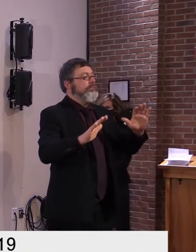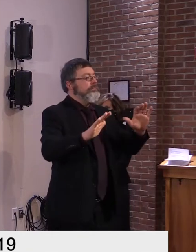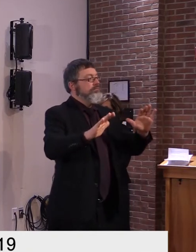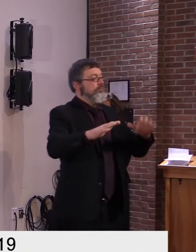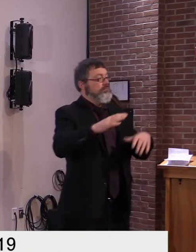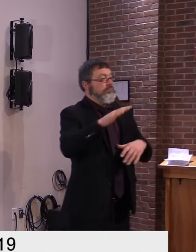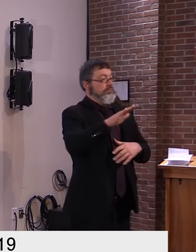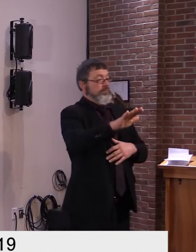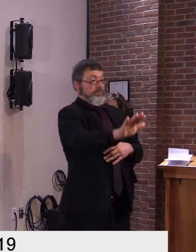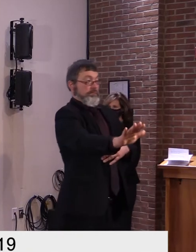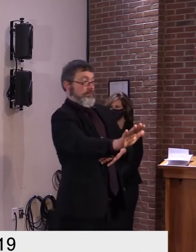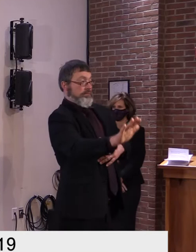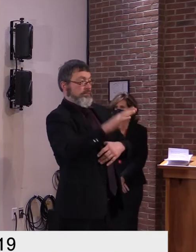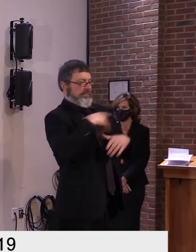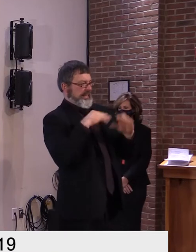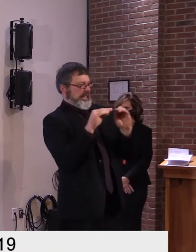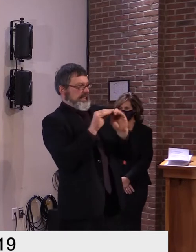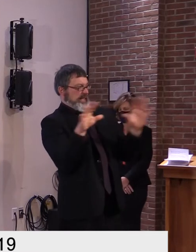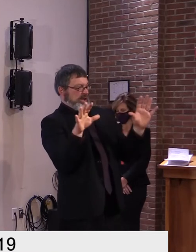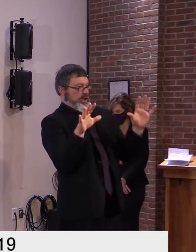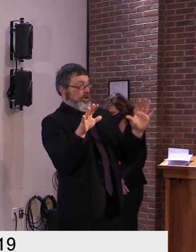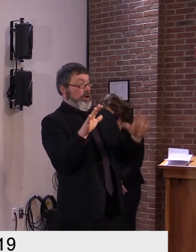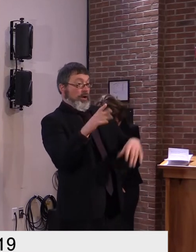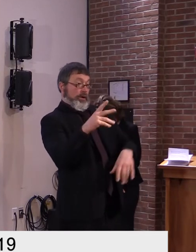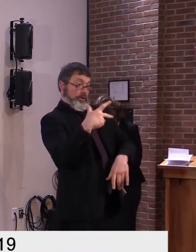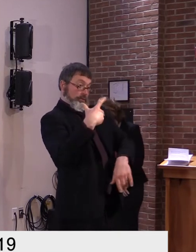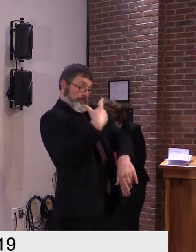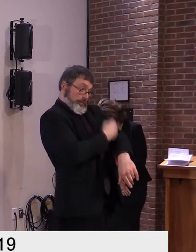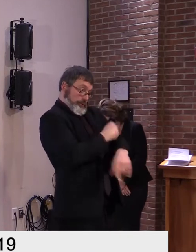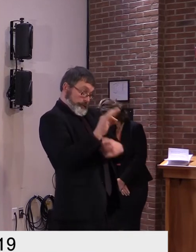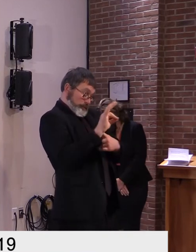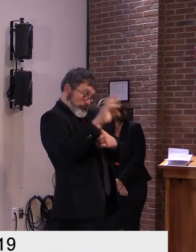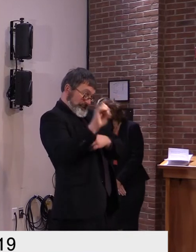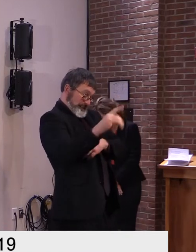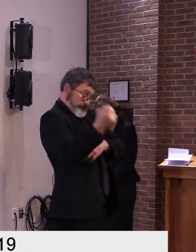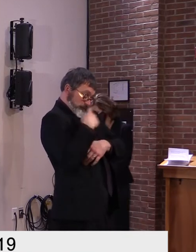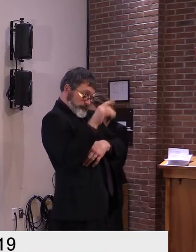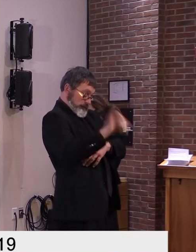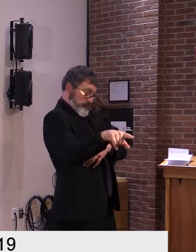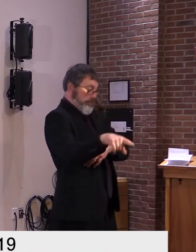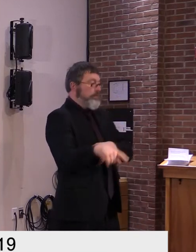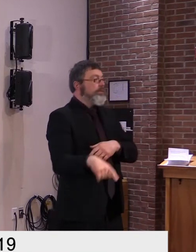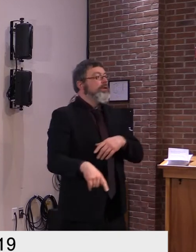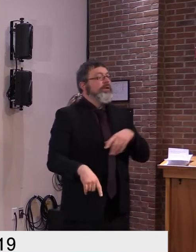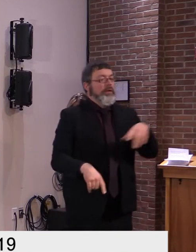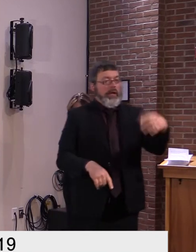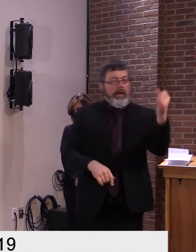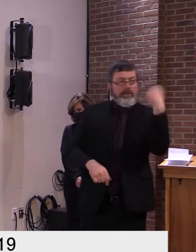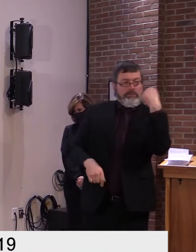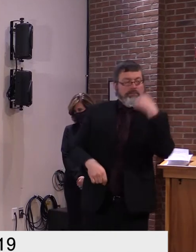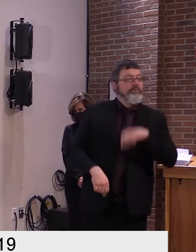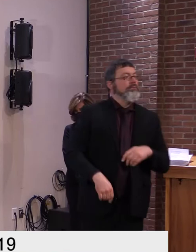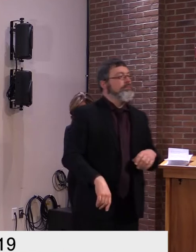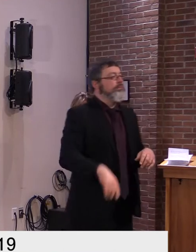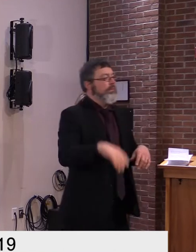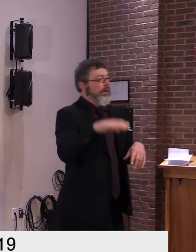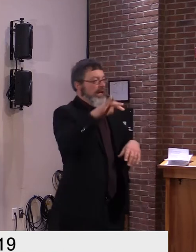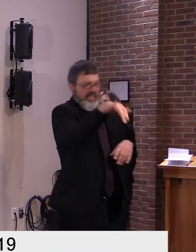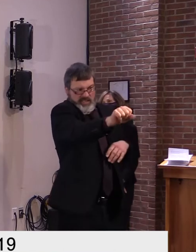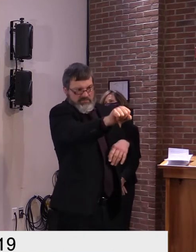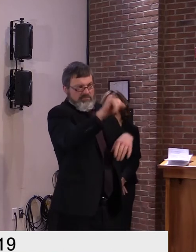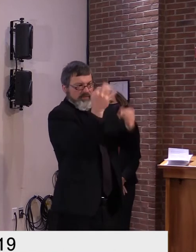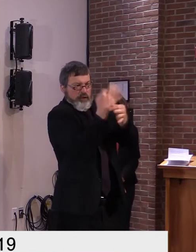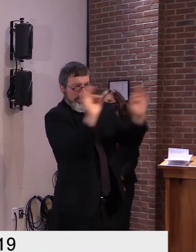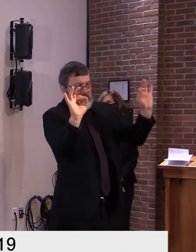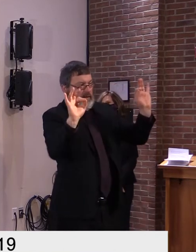is yes. The federal government is footing that bill. There are select